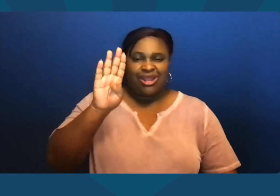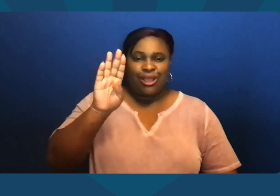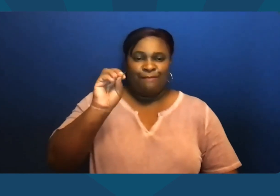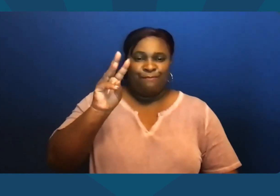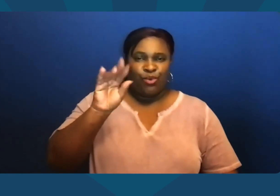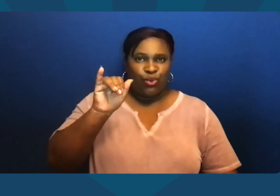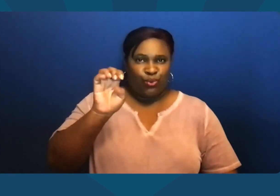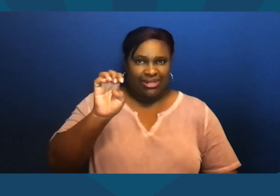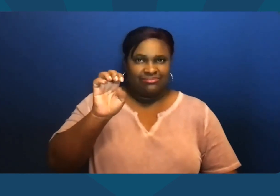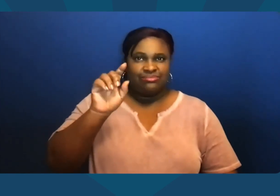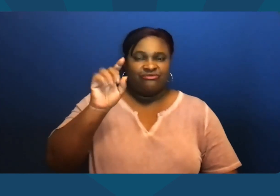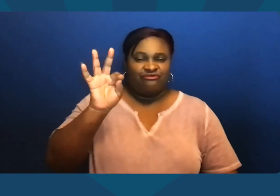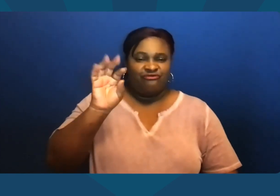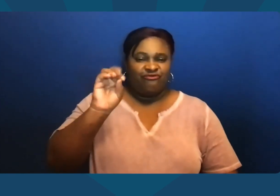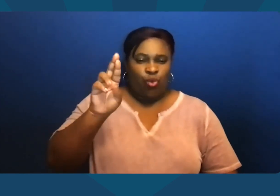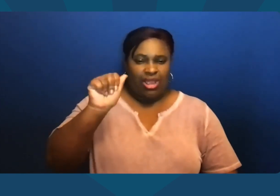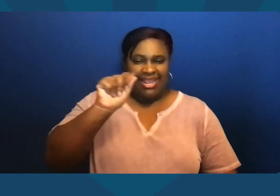SeanBowieForAZ.com.